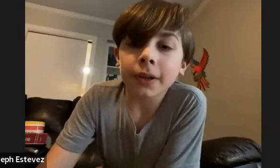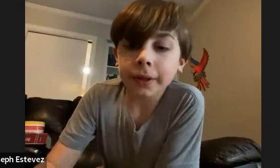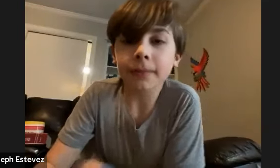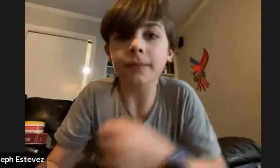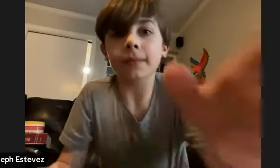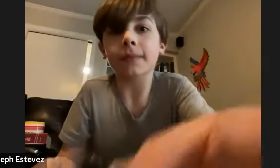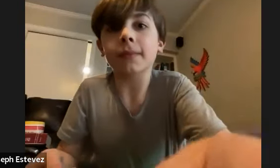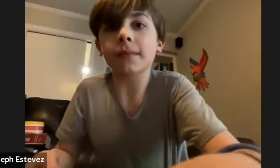right.